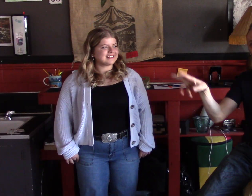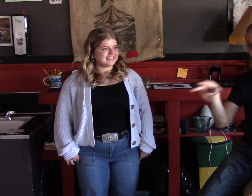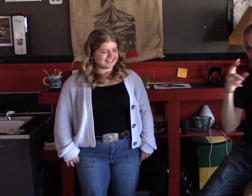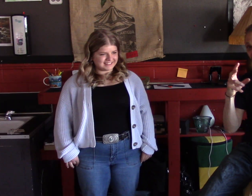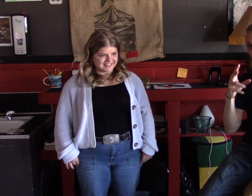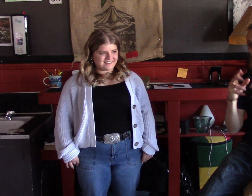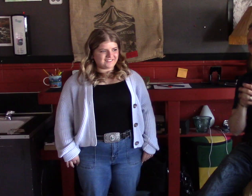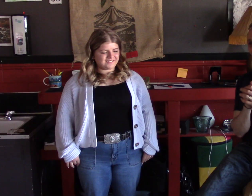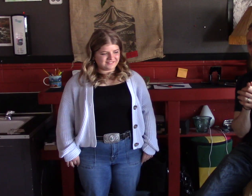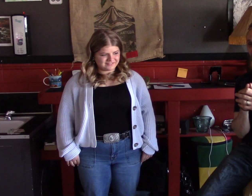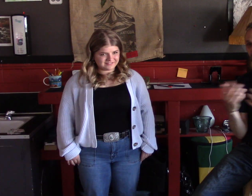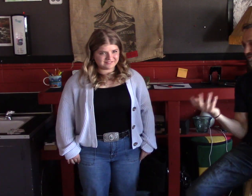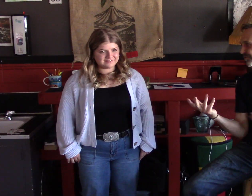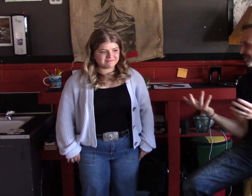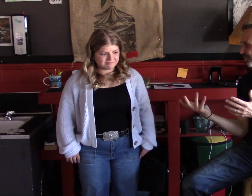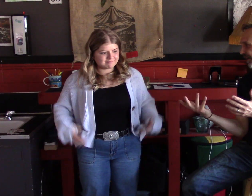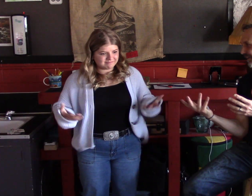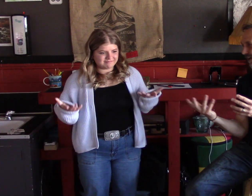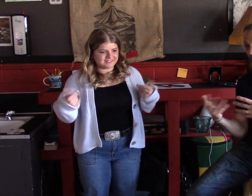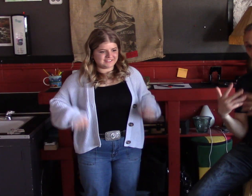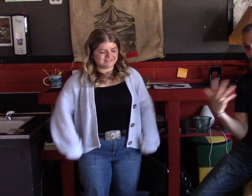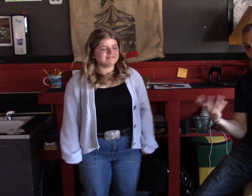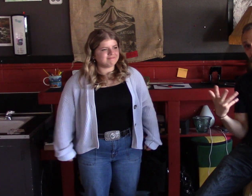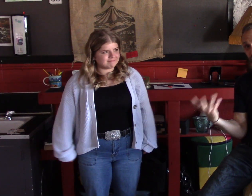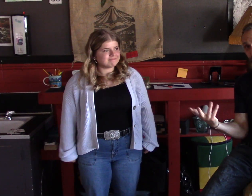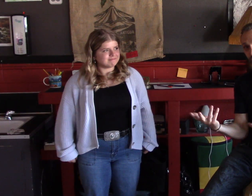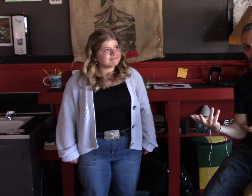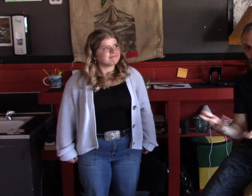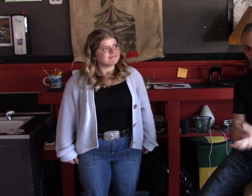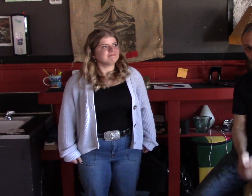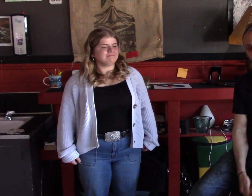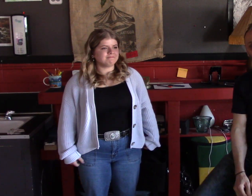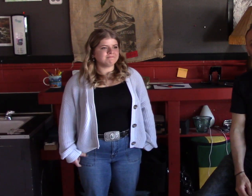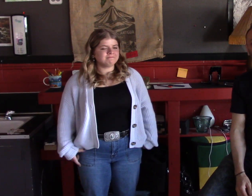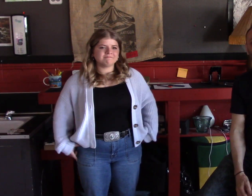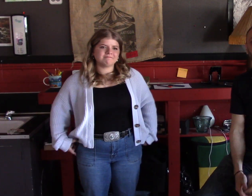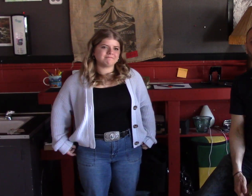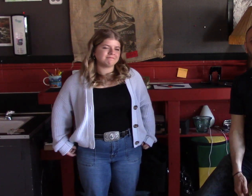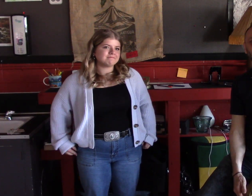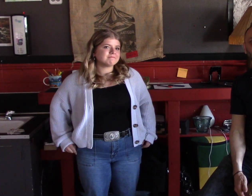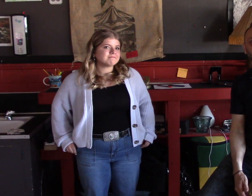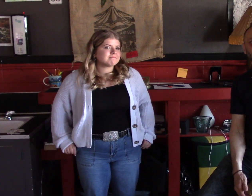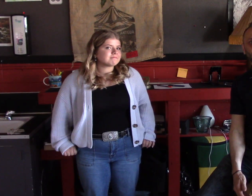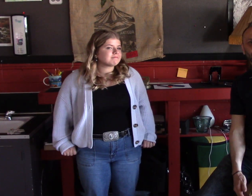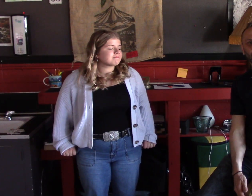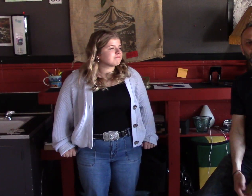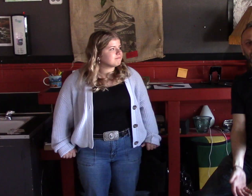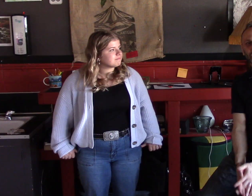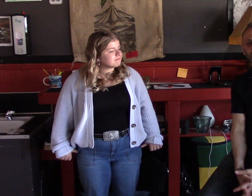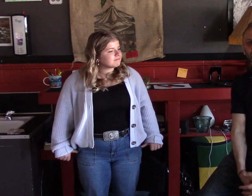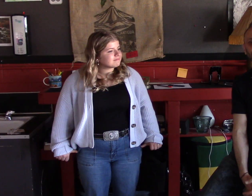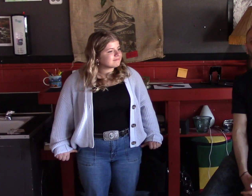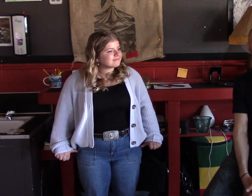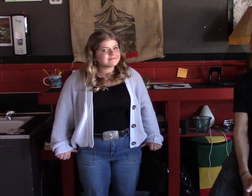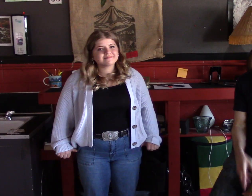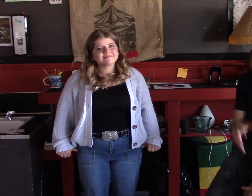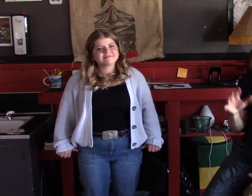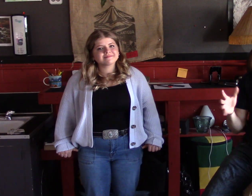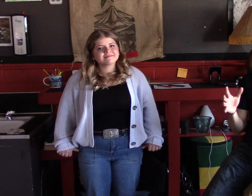signs will actually do what a lot of words would do as well. The other thing, before we jump in, Gigi, is could you just tell us a little bit